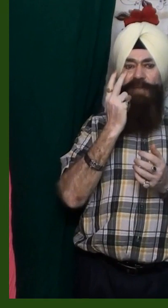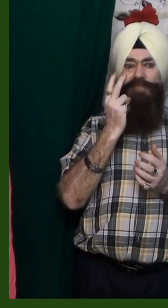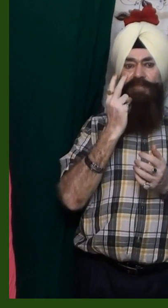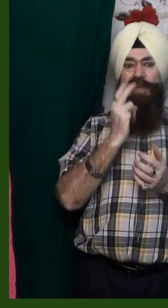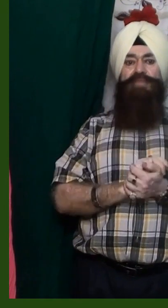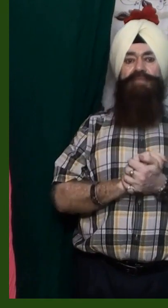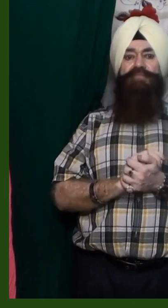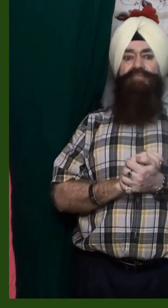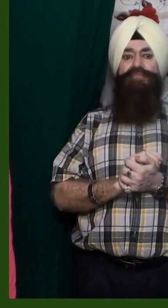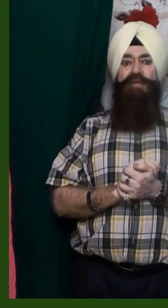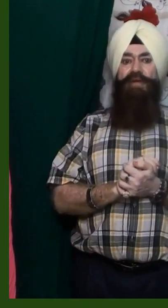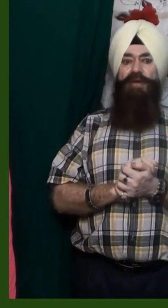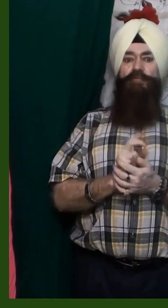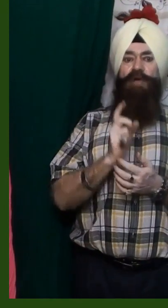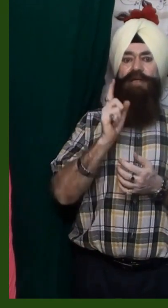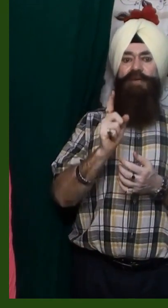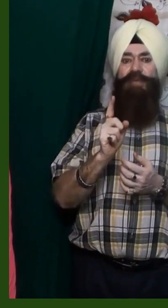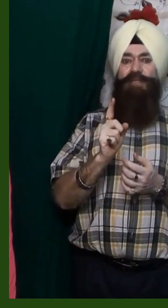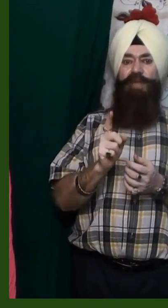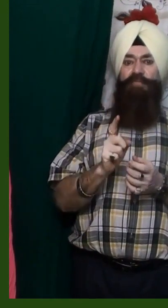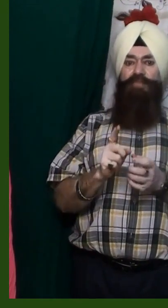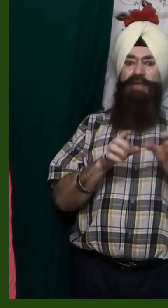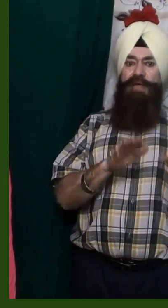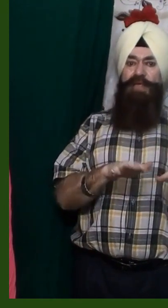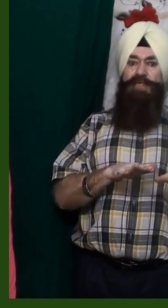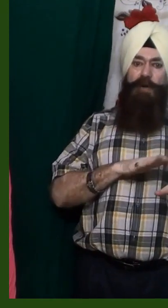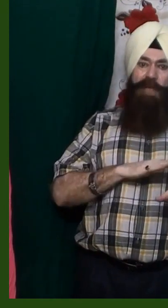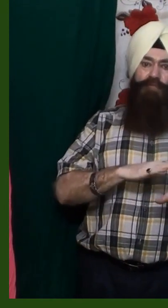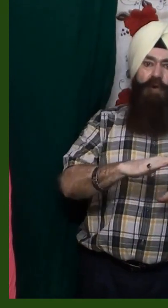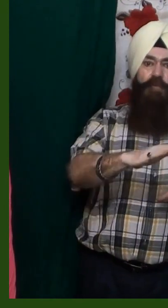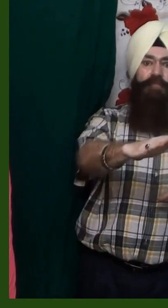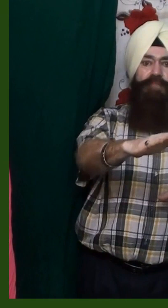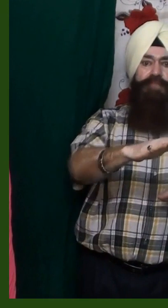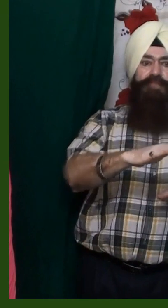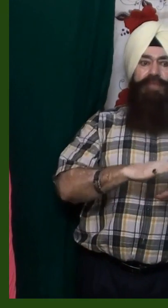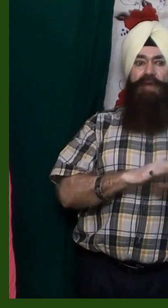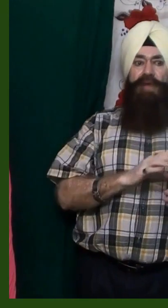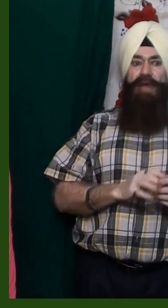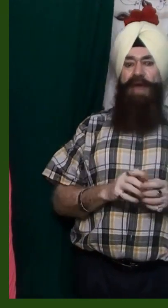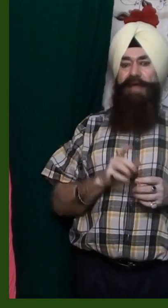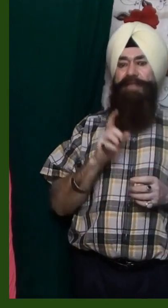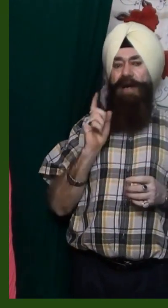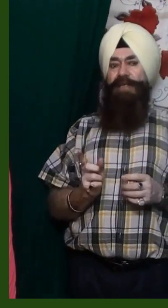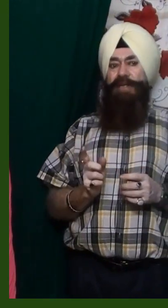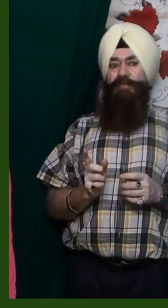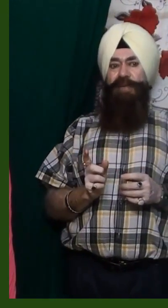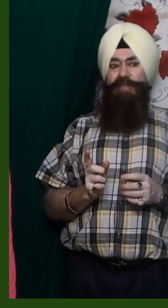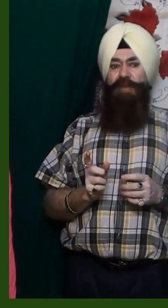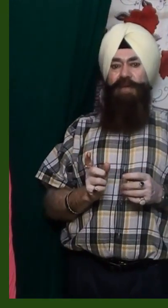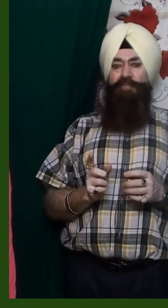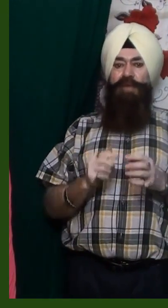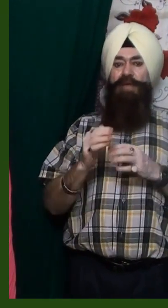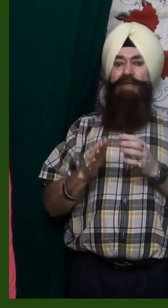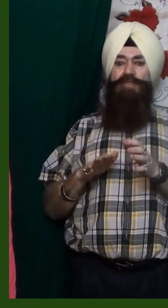two reference frames. One reference frame is the platform and the other